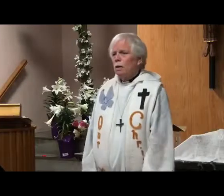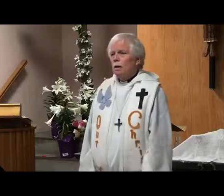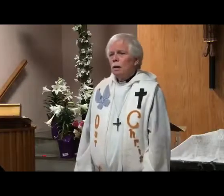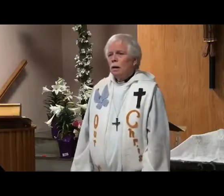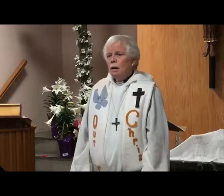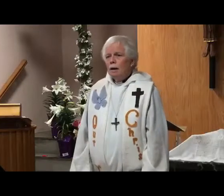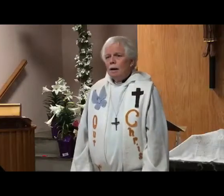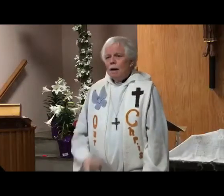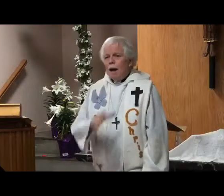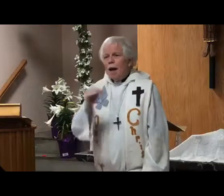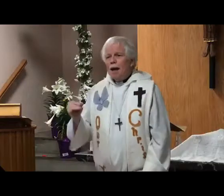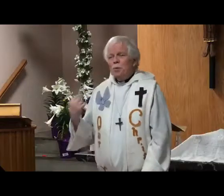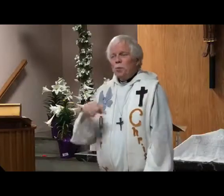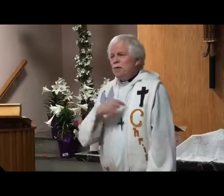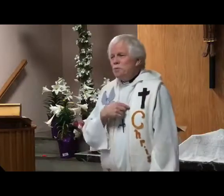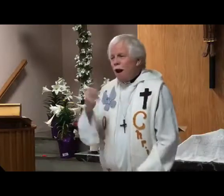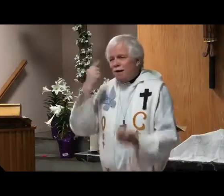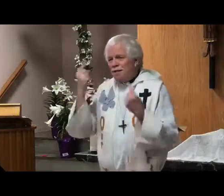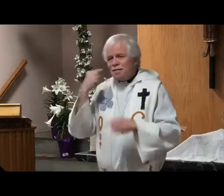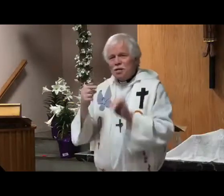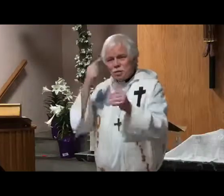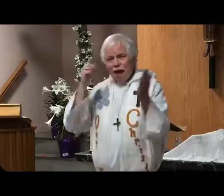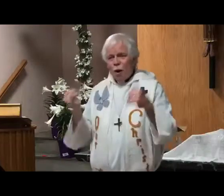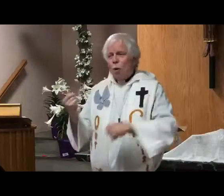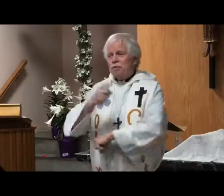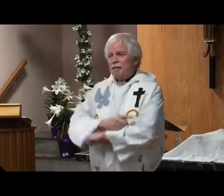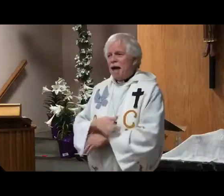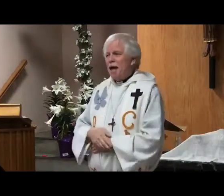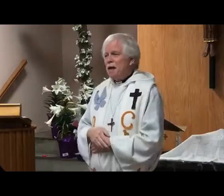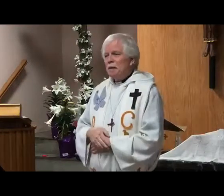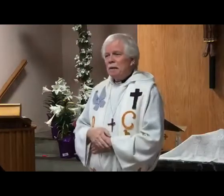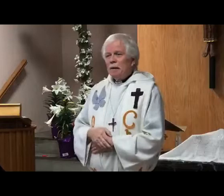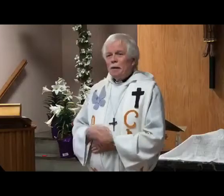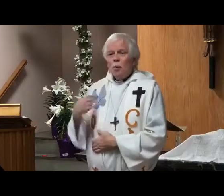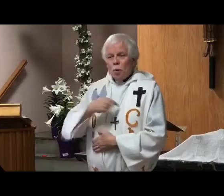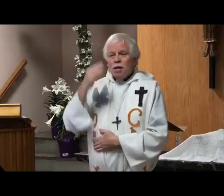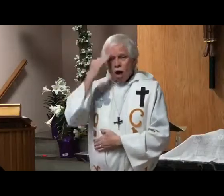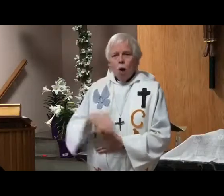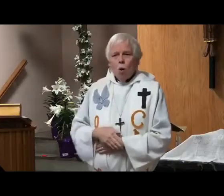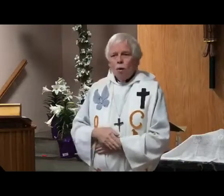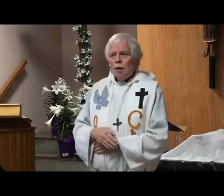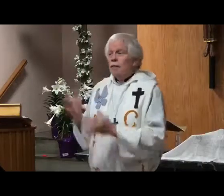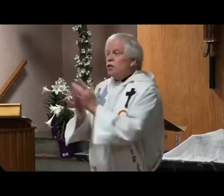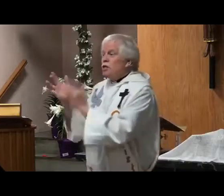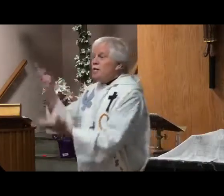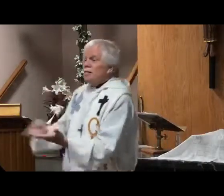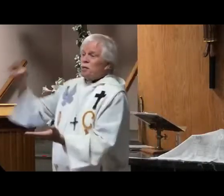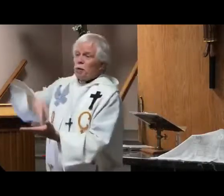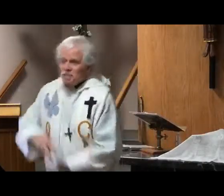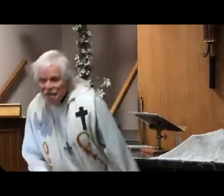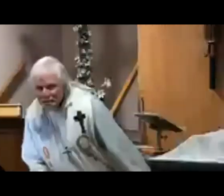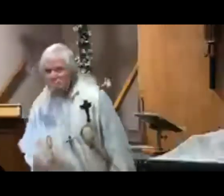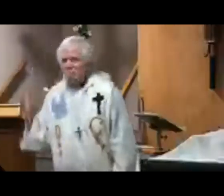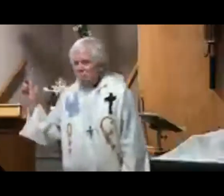all. And we do not consider that hope today. We know that Jesus